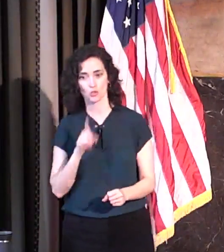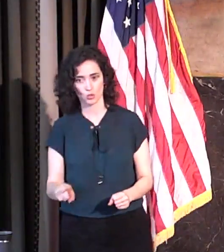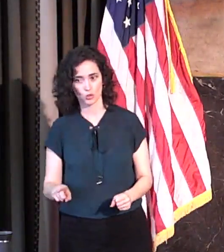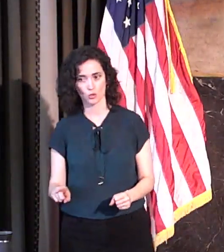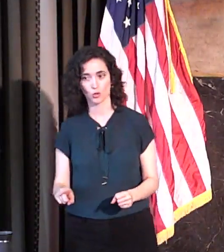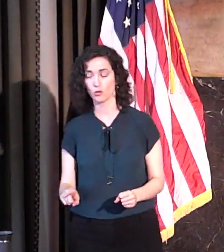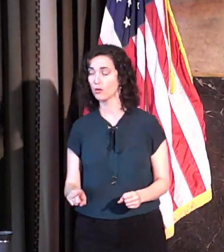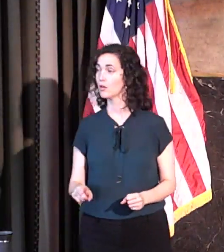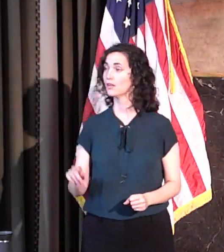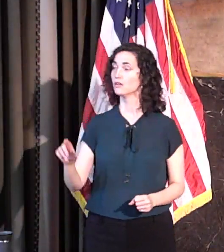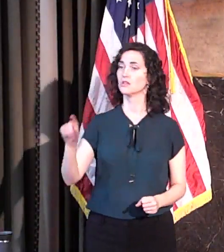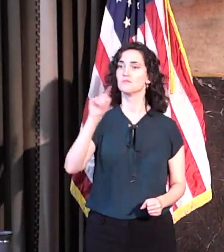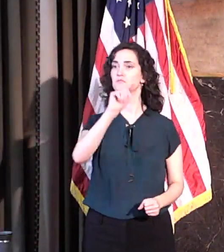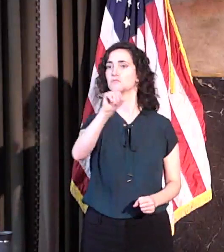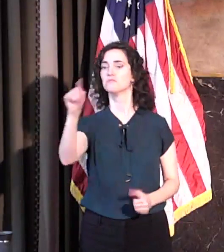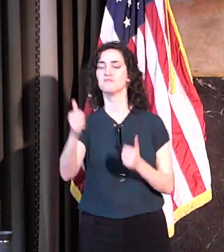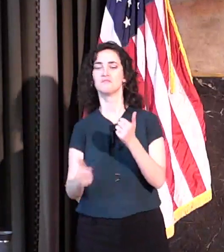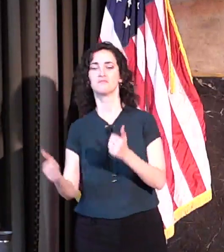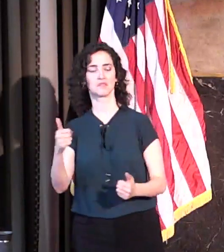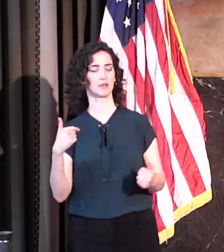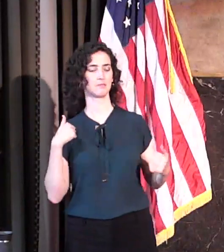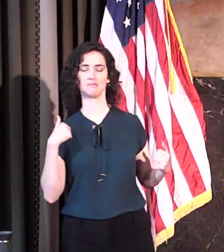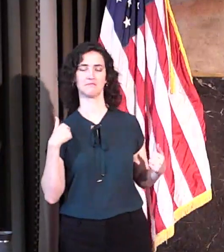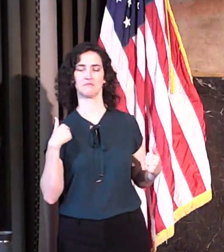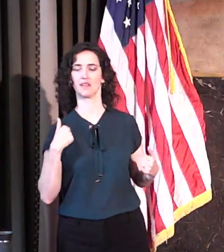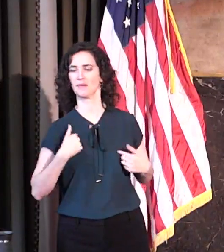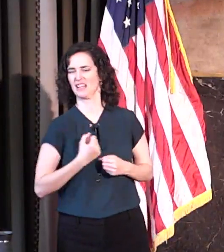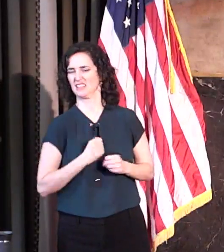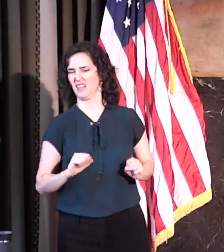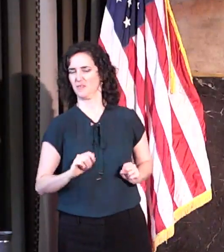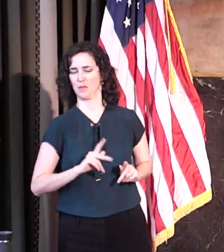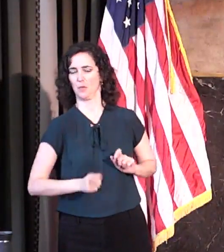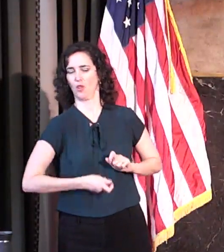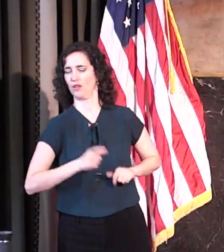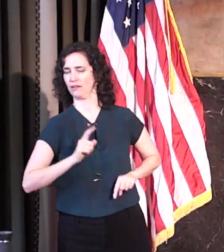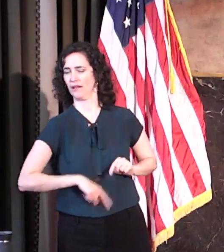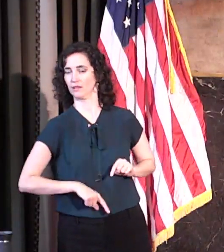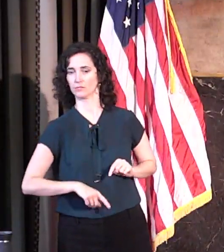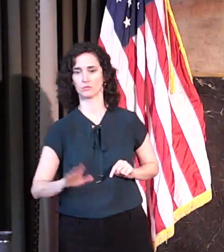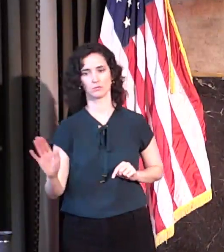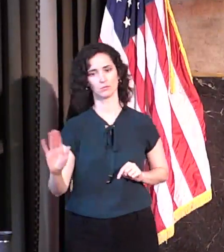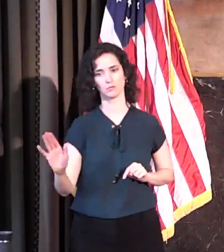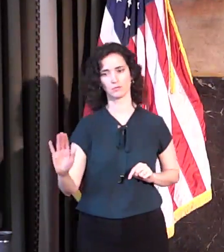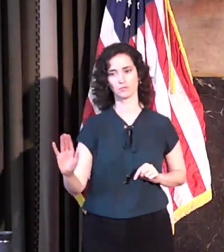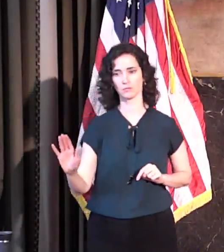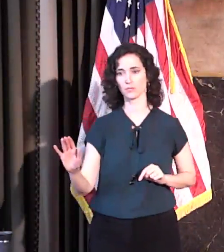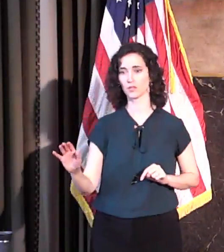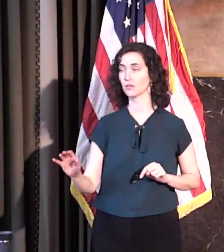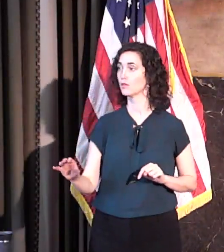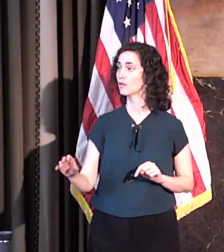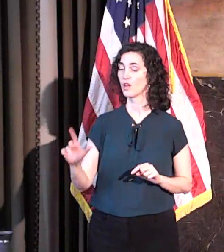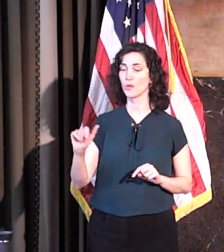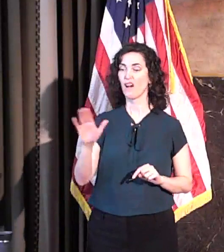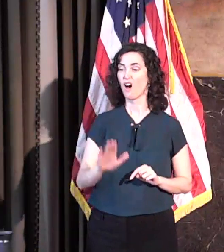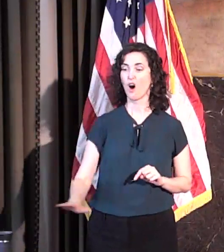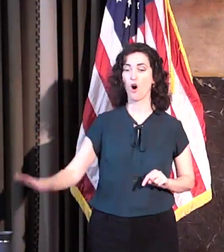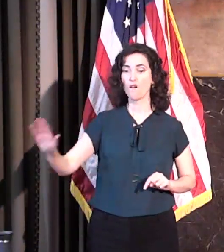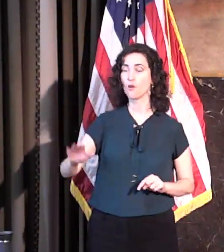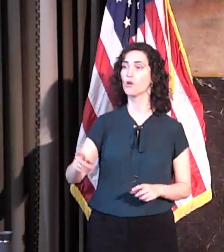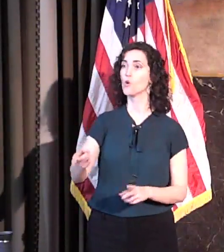beyond reach. We don't have people anywhere in Louisiana who are irreplaceable.